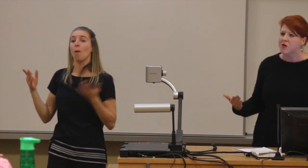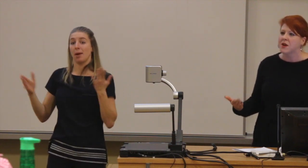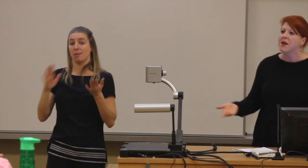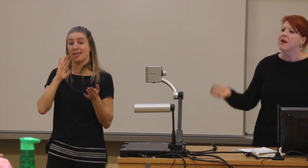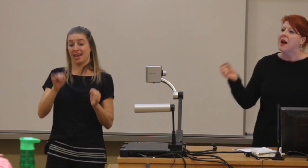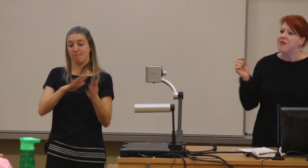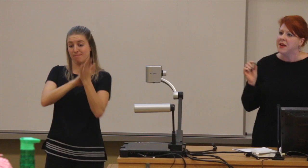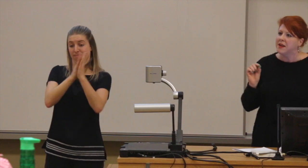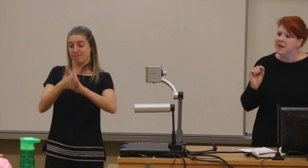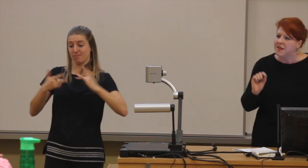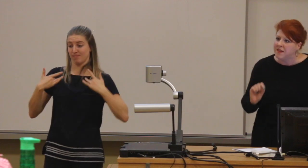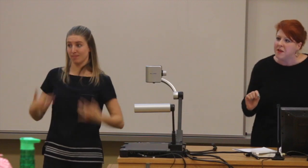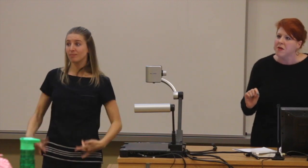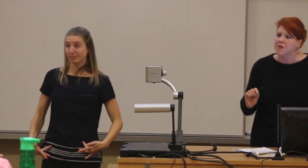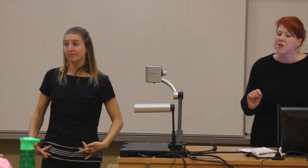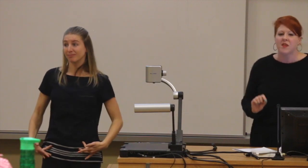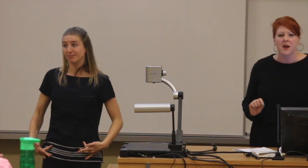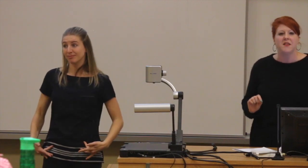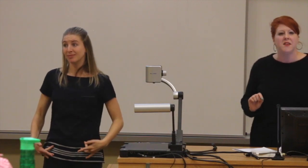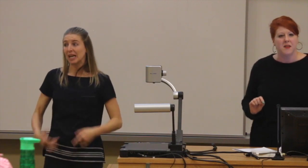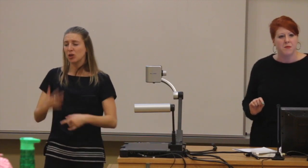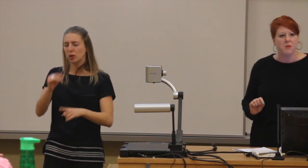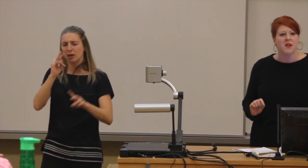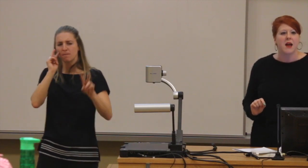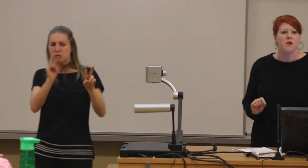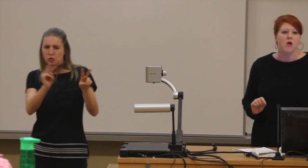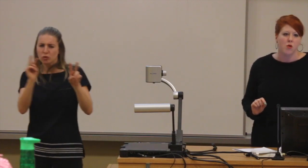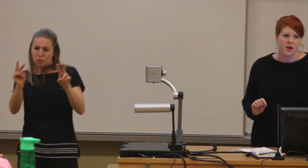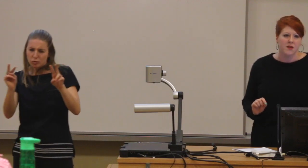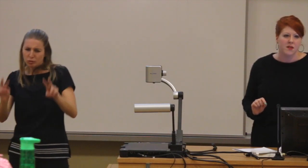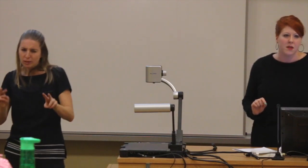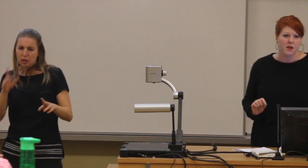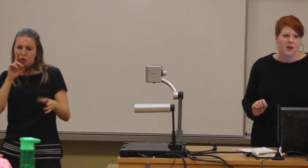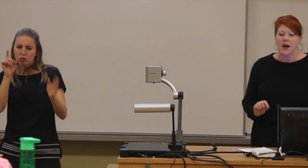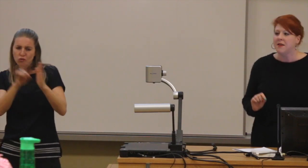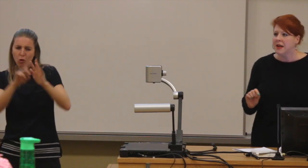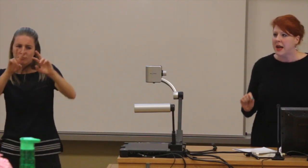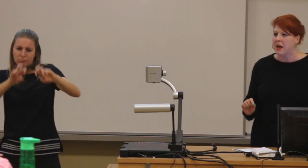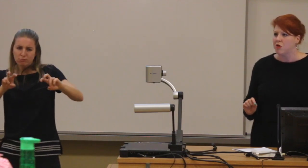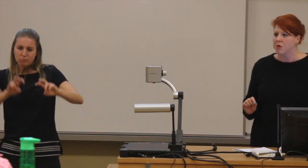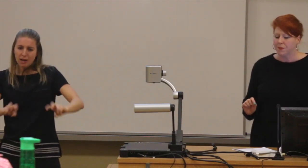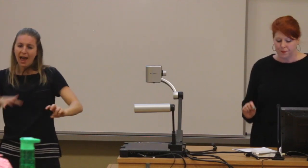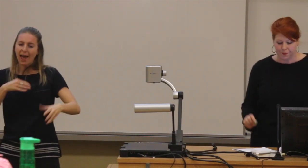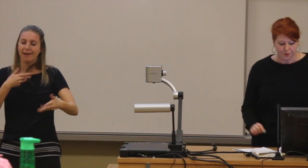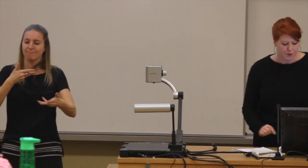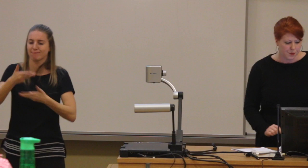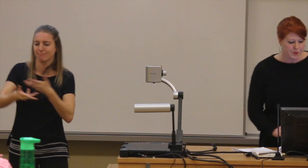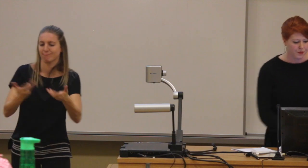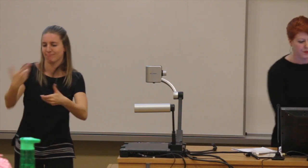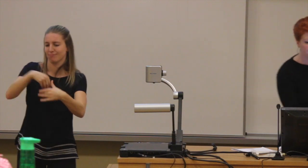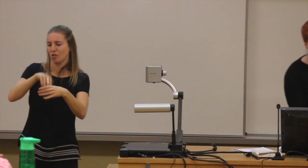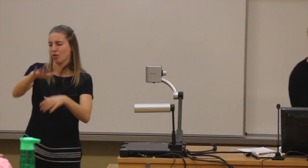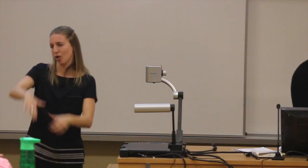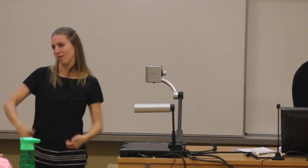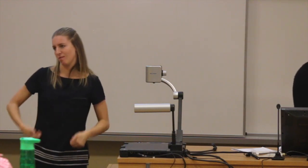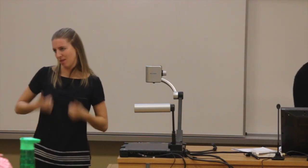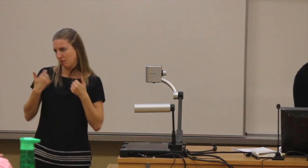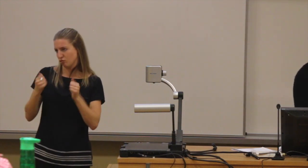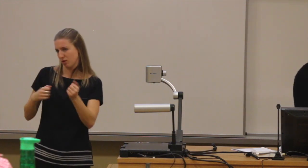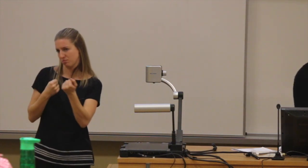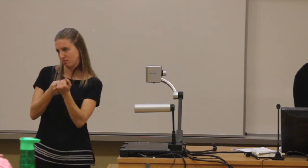for depression, and then consider those signs and symptoms and notice and engage.